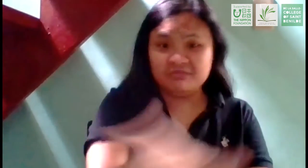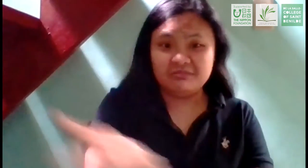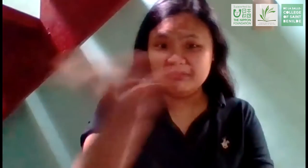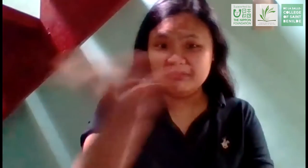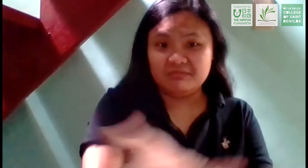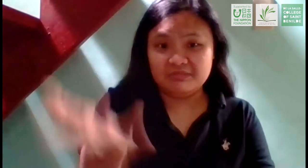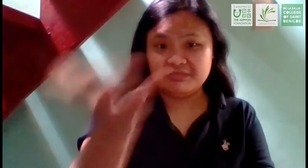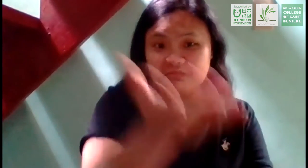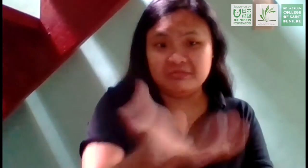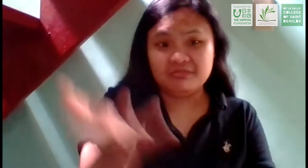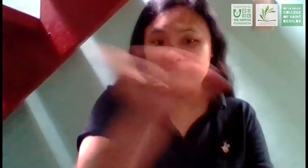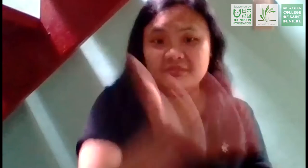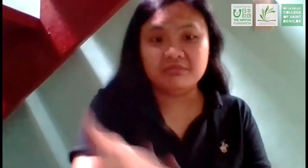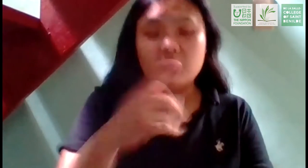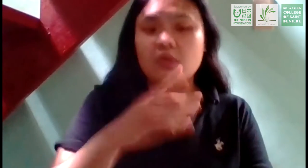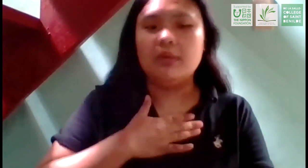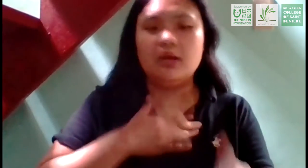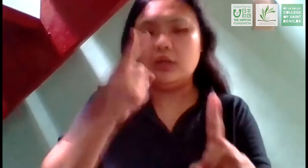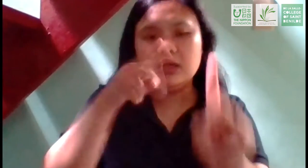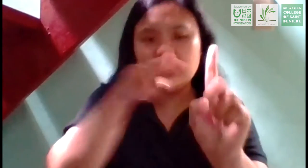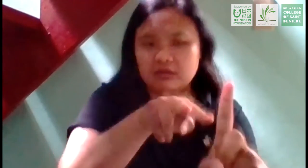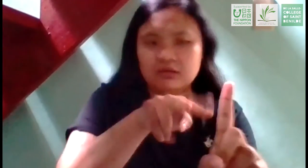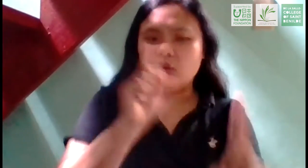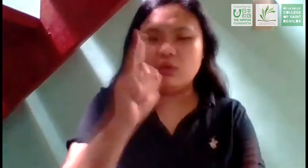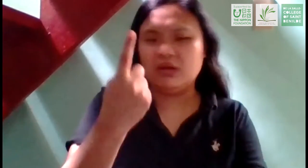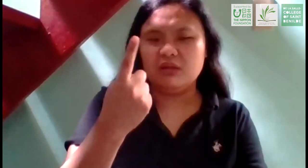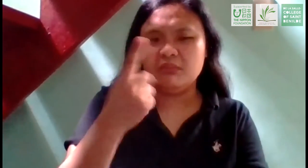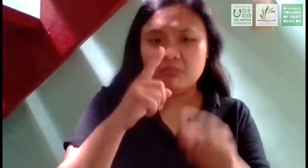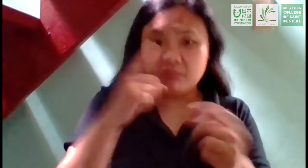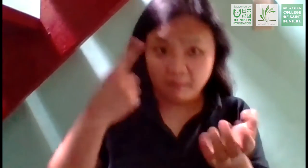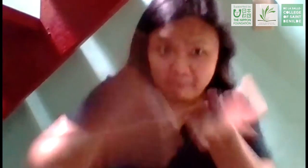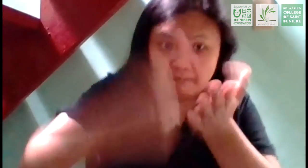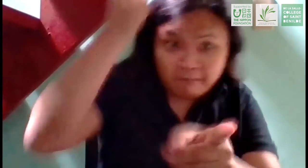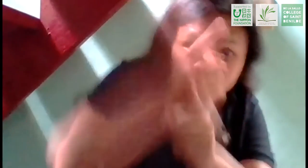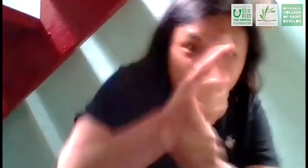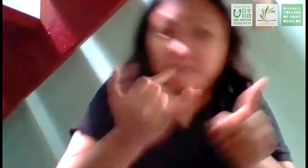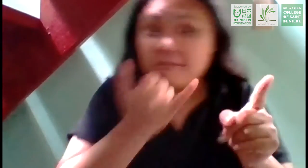Sorry, it's just one perspective, so I'm just putting it out there to the group.